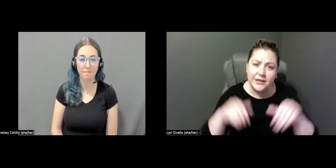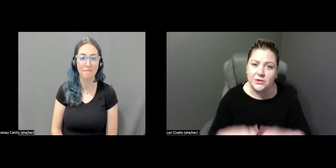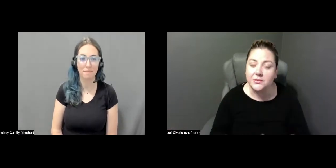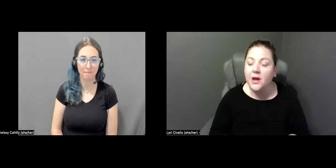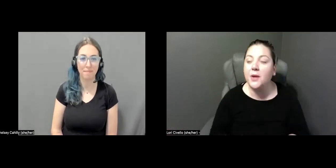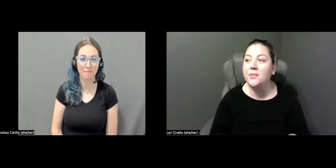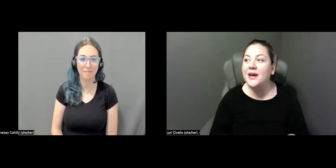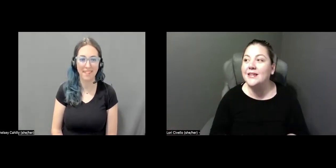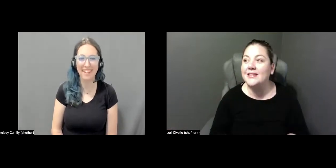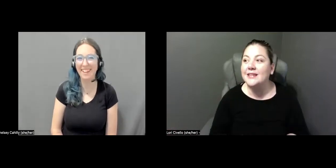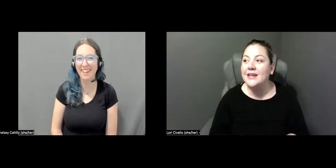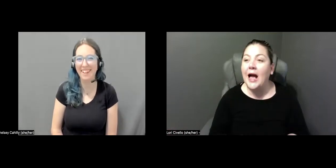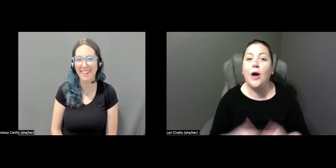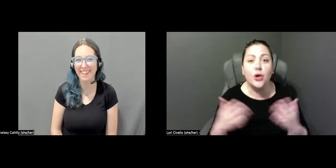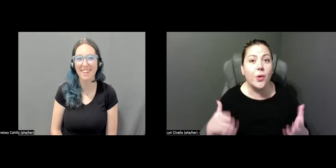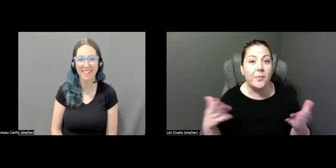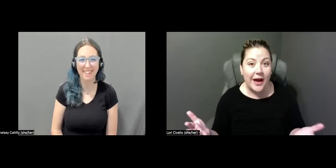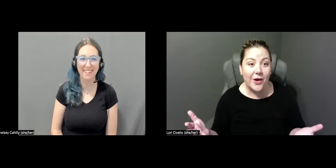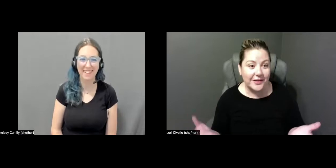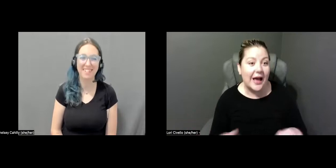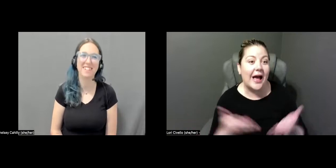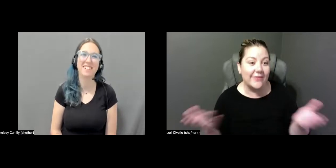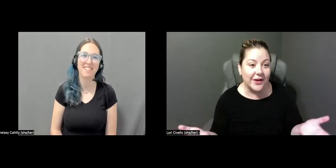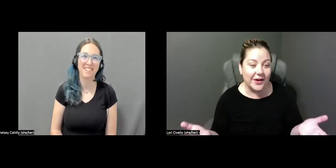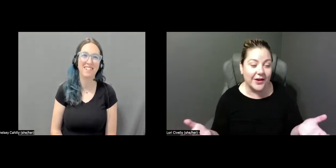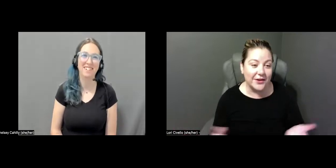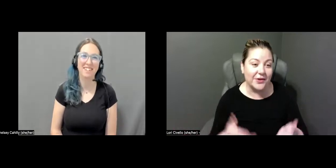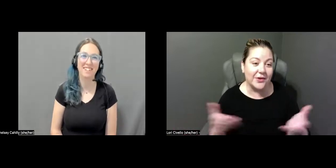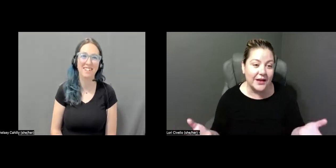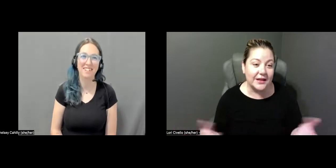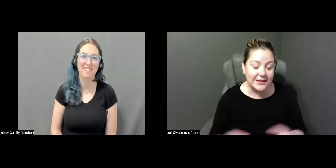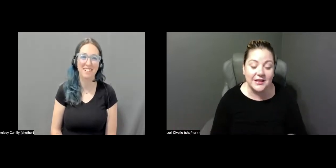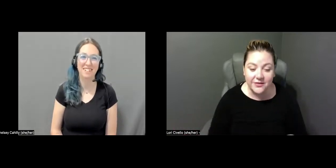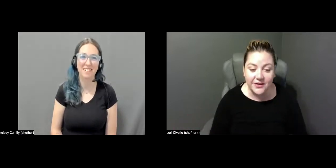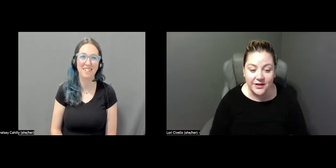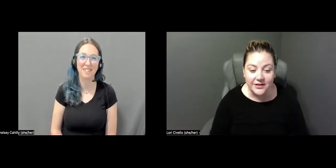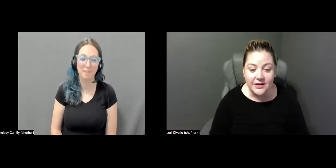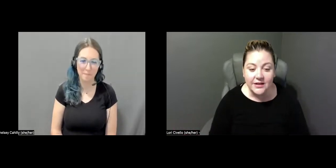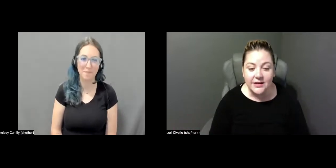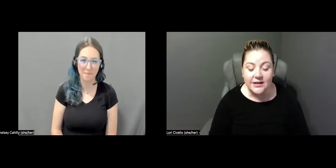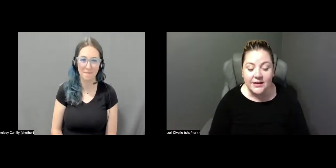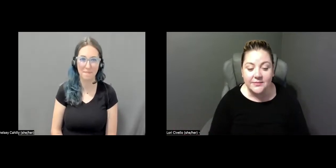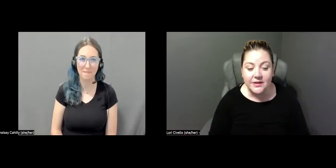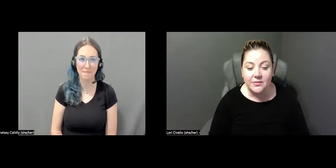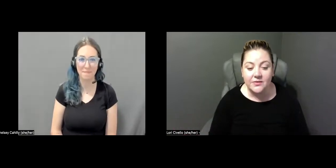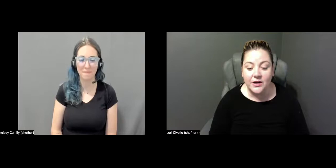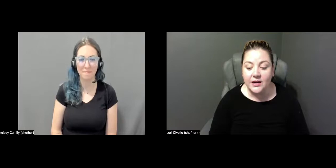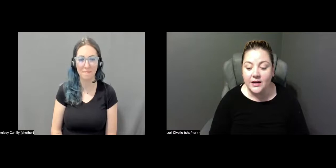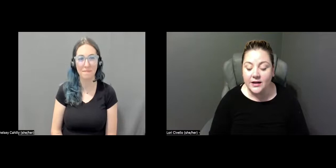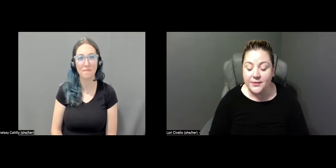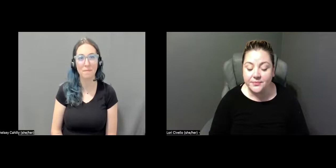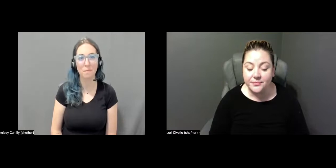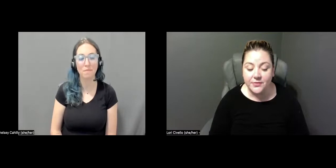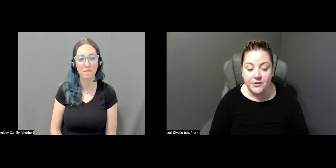not how to do it, but how to go about having getting into this field. It can be